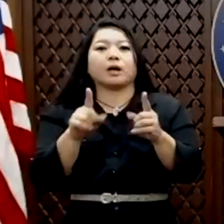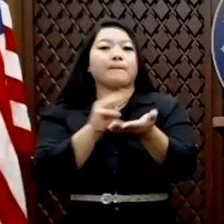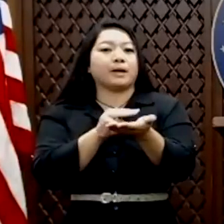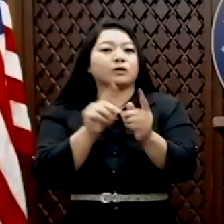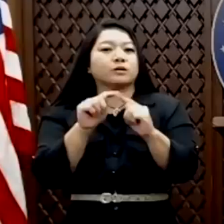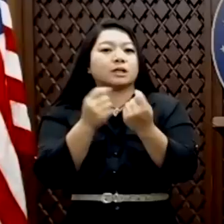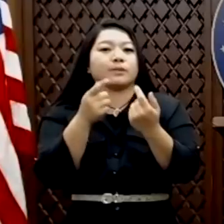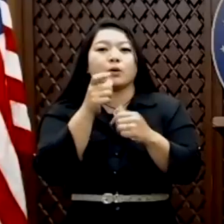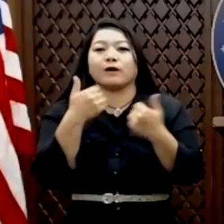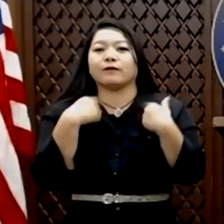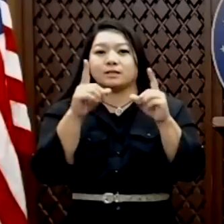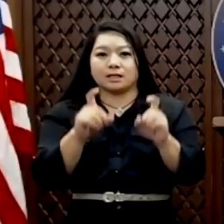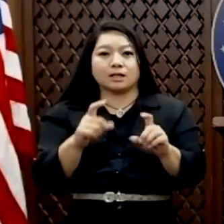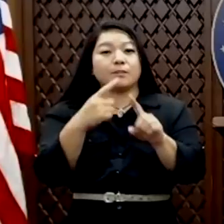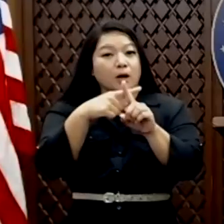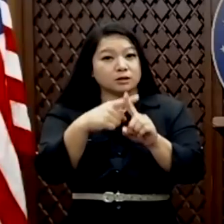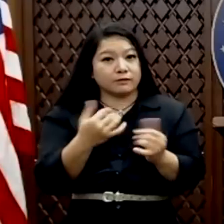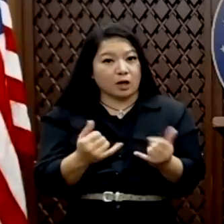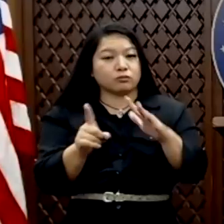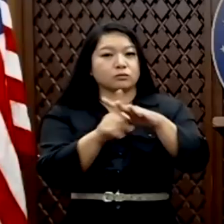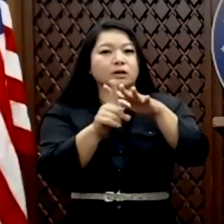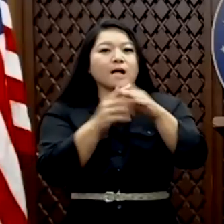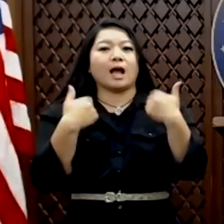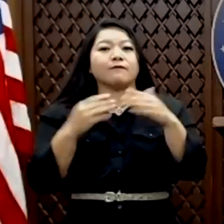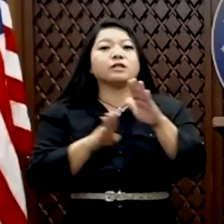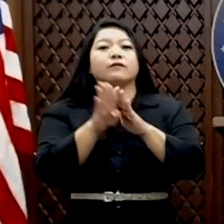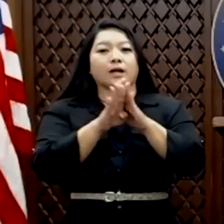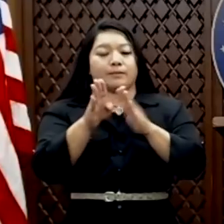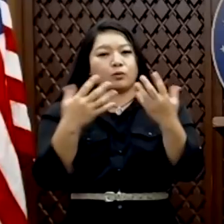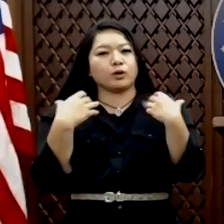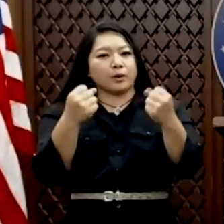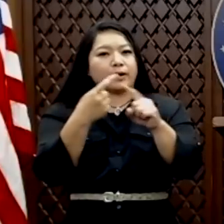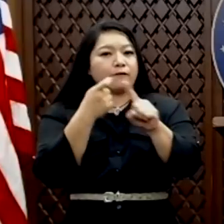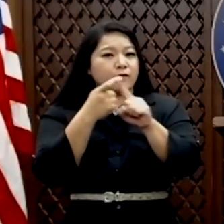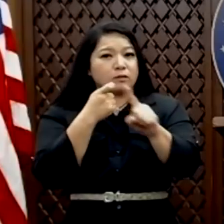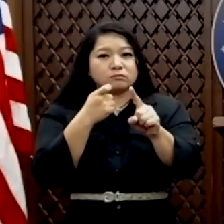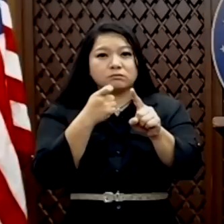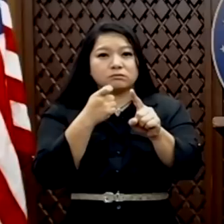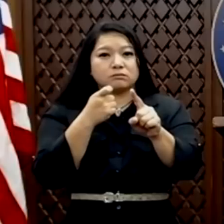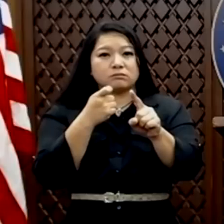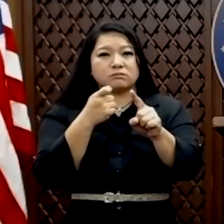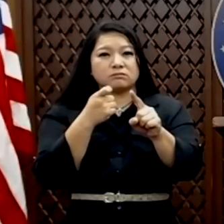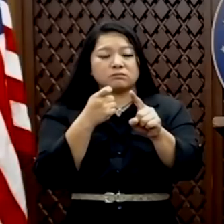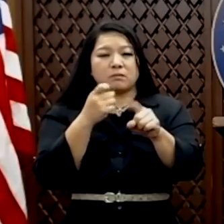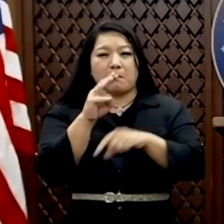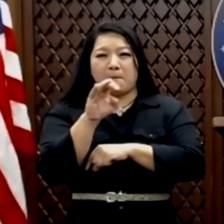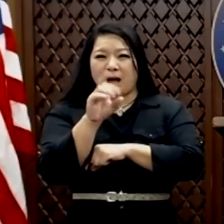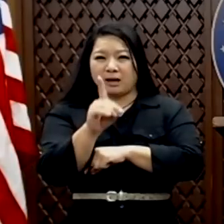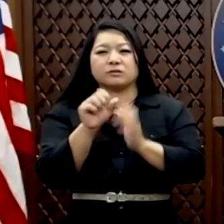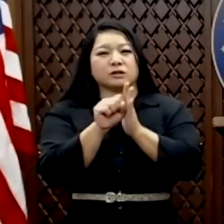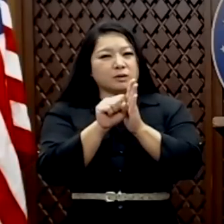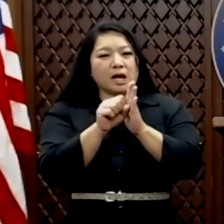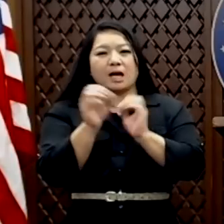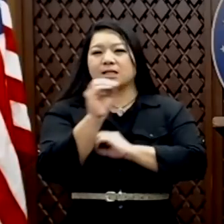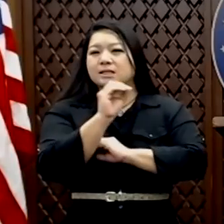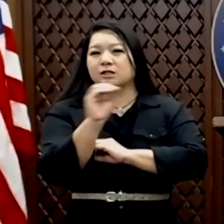sailors who have tested positive have developed or are recovering from mild symptoms, but to date there have been 0